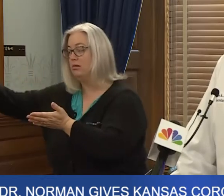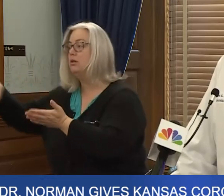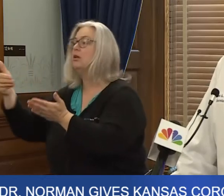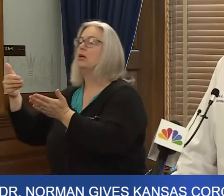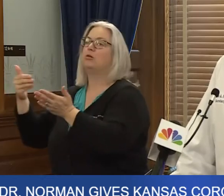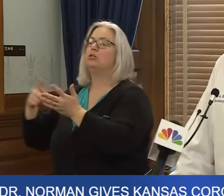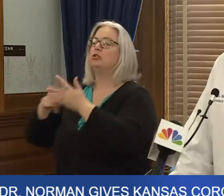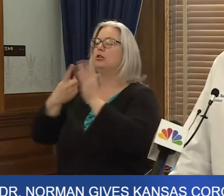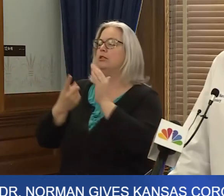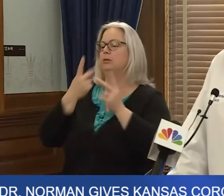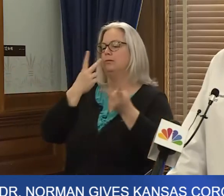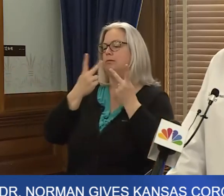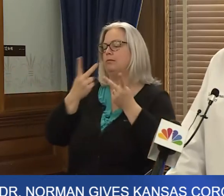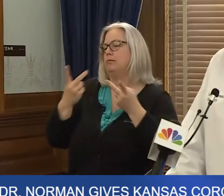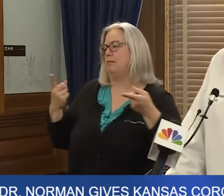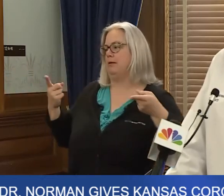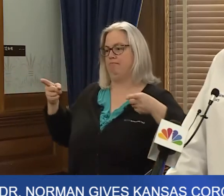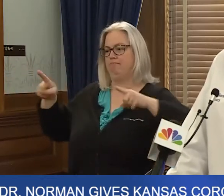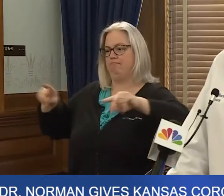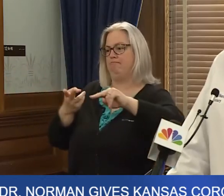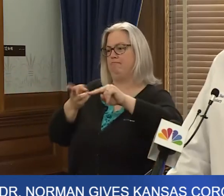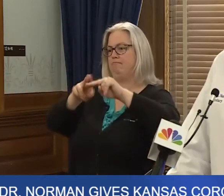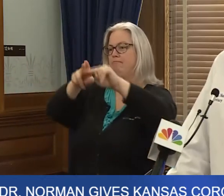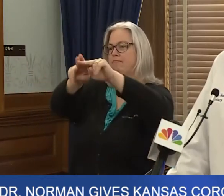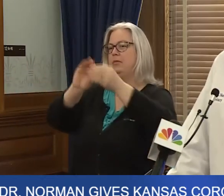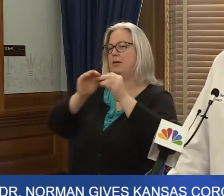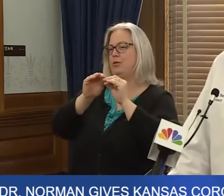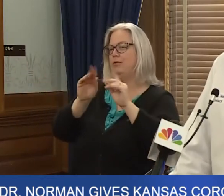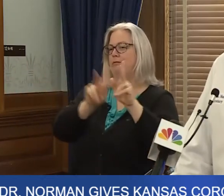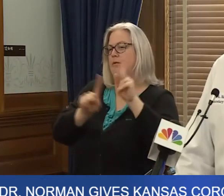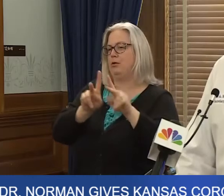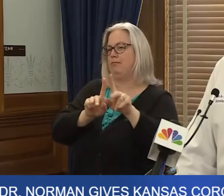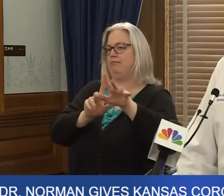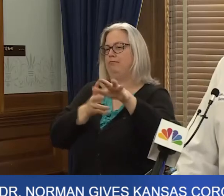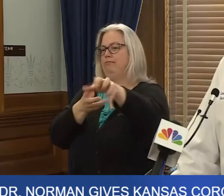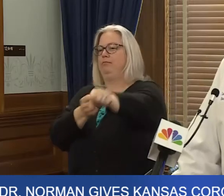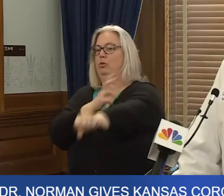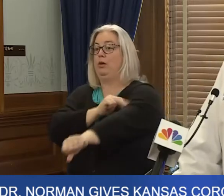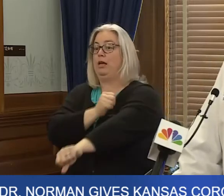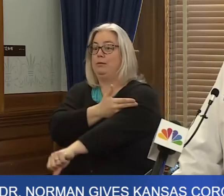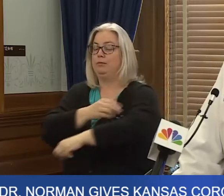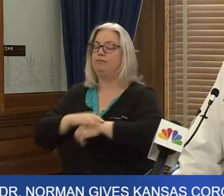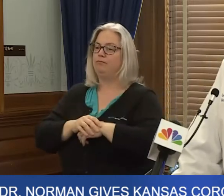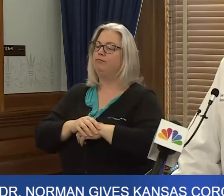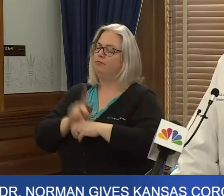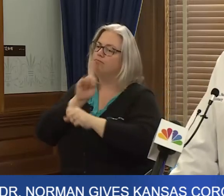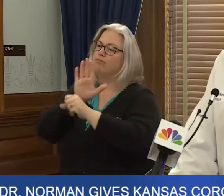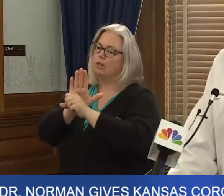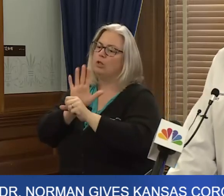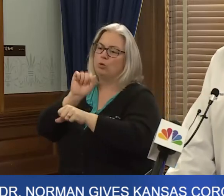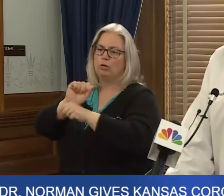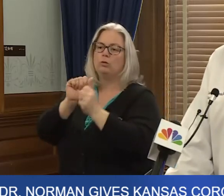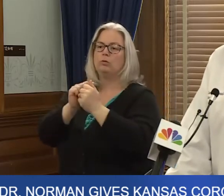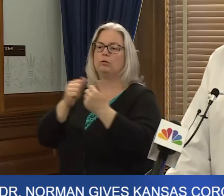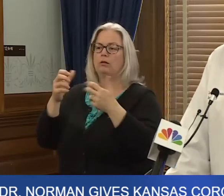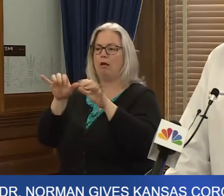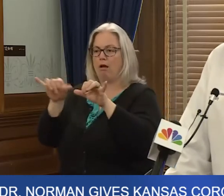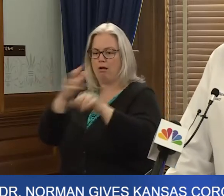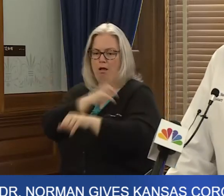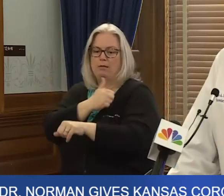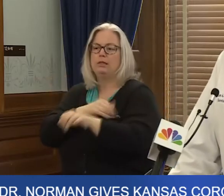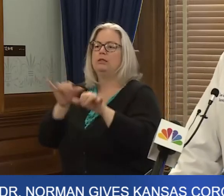startling increase, in the number of cases. I assure you, I'll be working with hospital and health system leaders